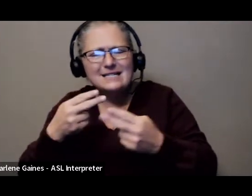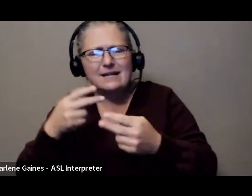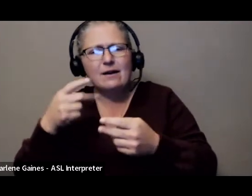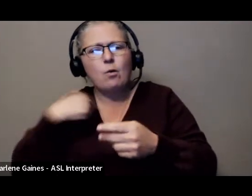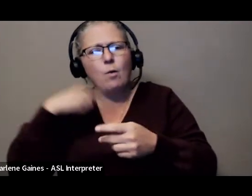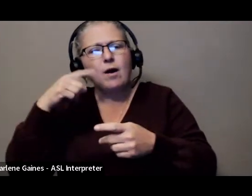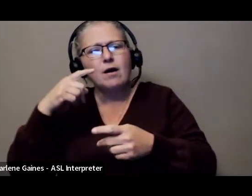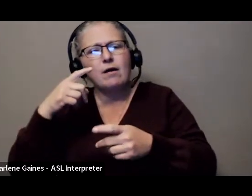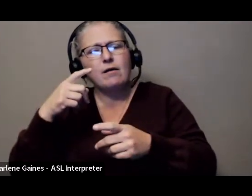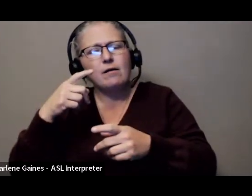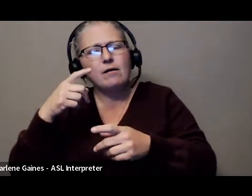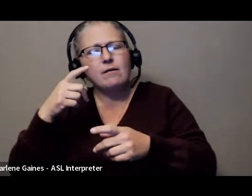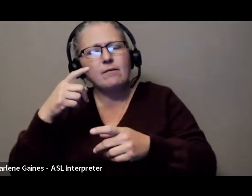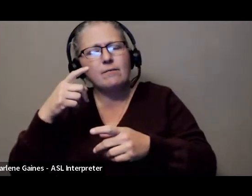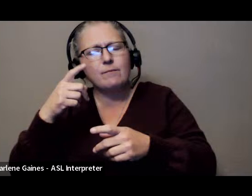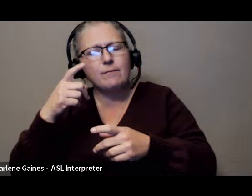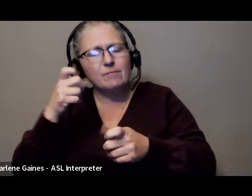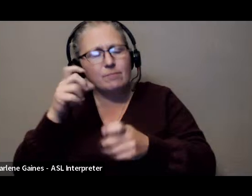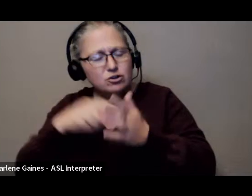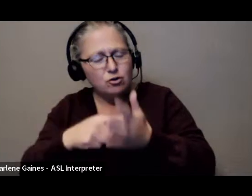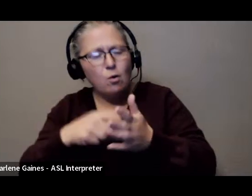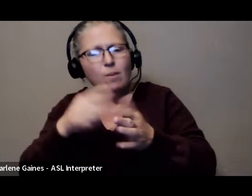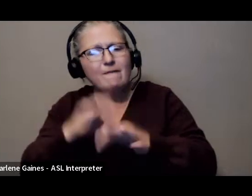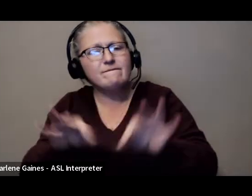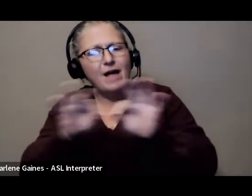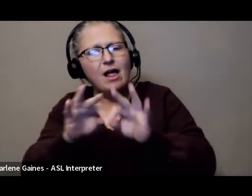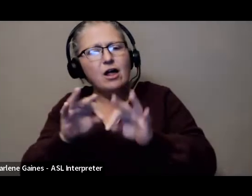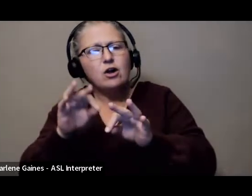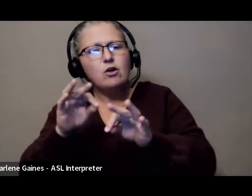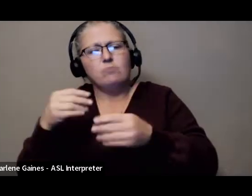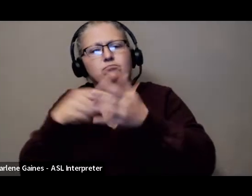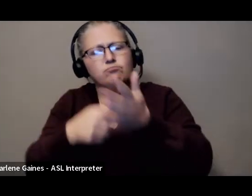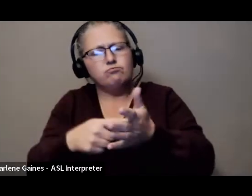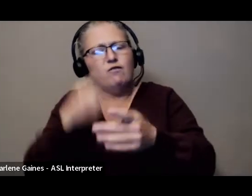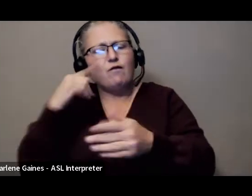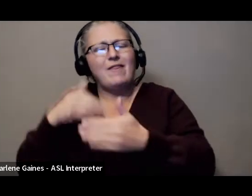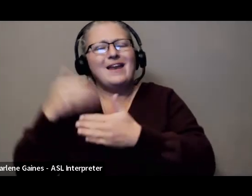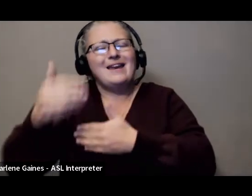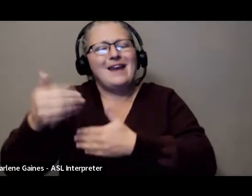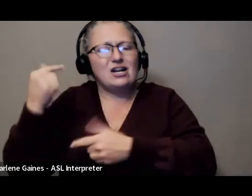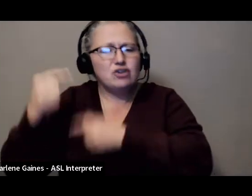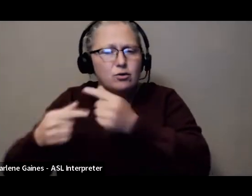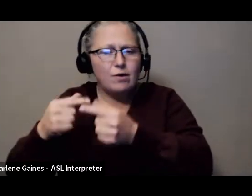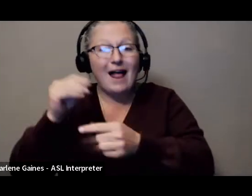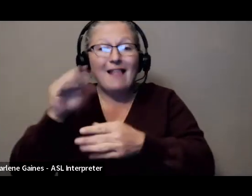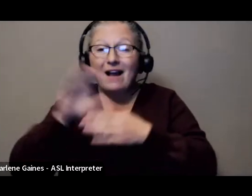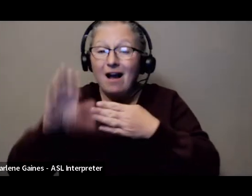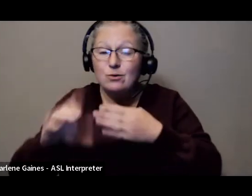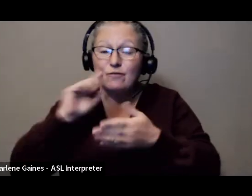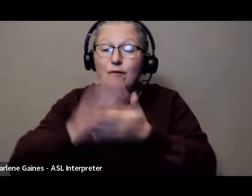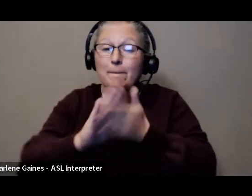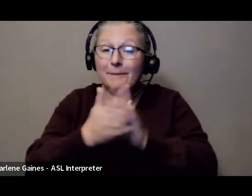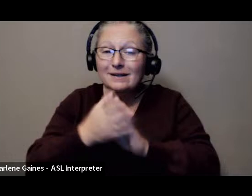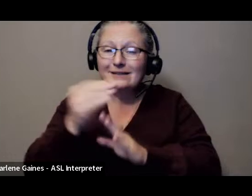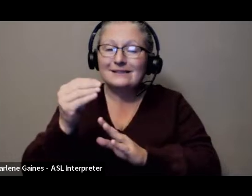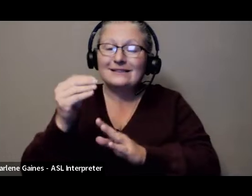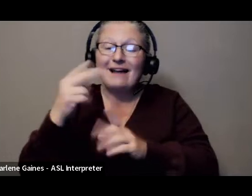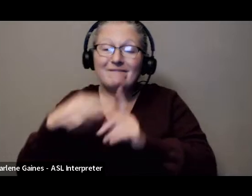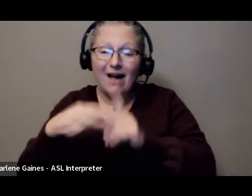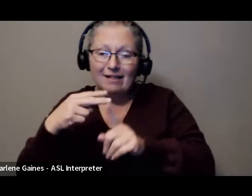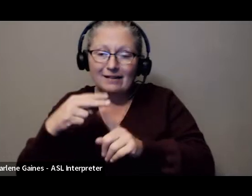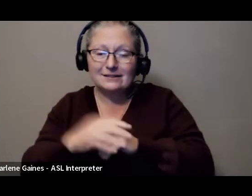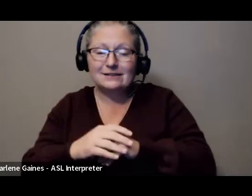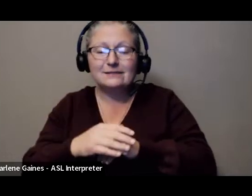the values we are transmitting to the next generation and their consequences for peace or for violence. Thank